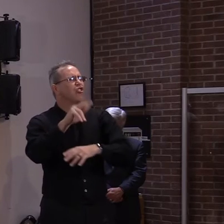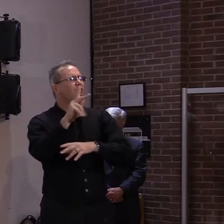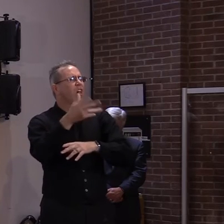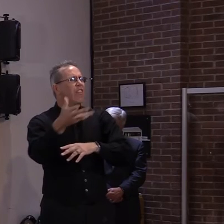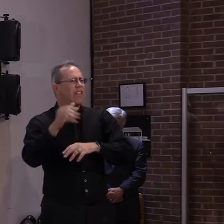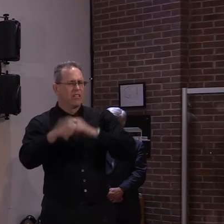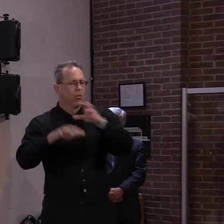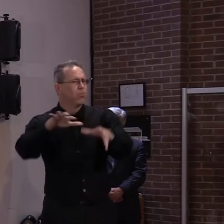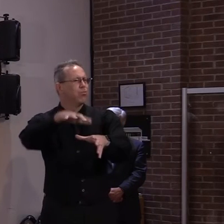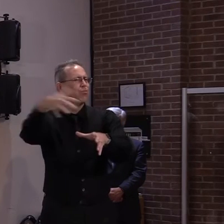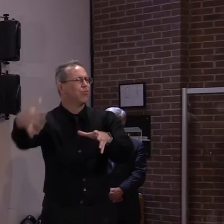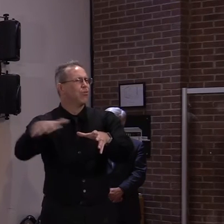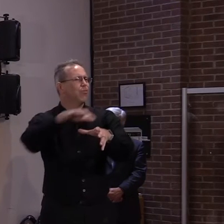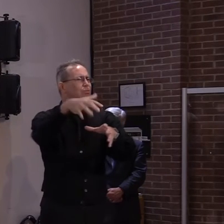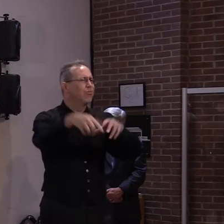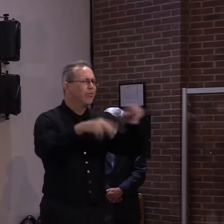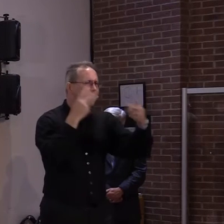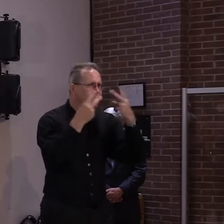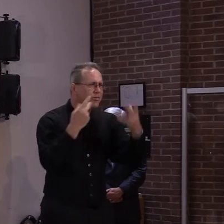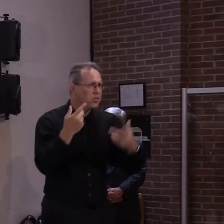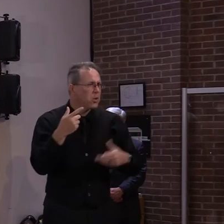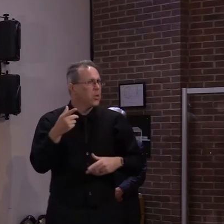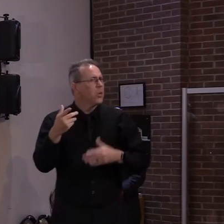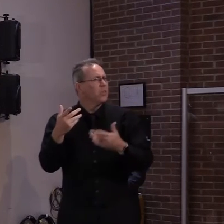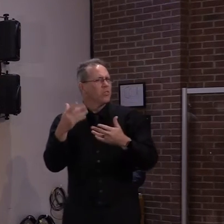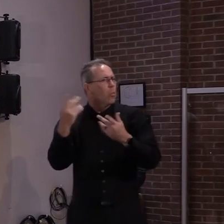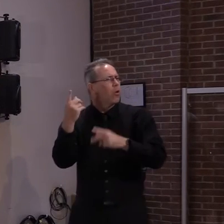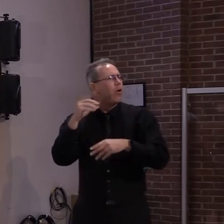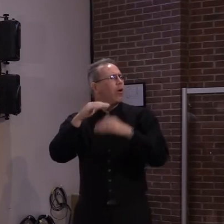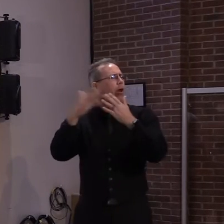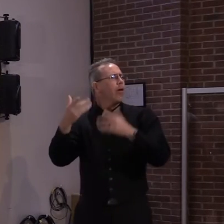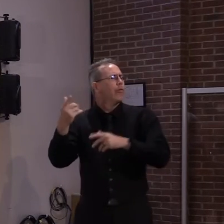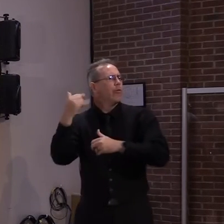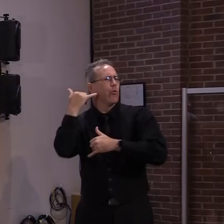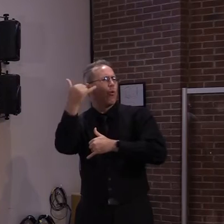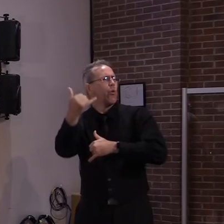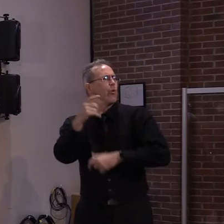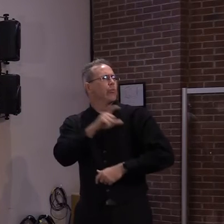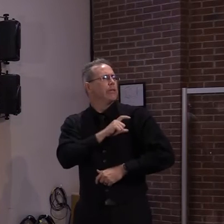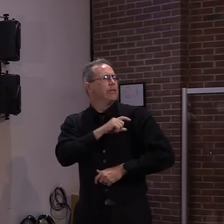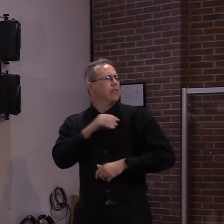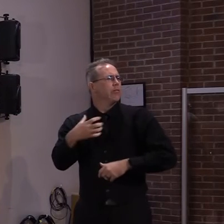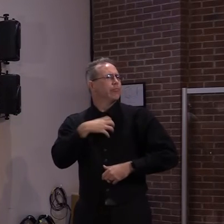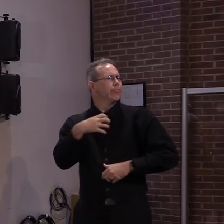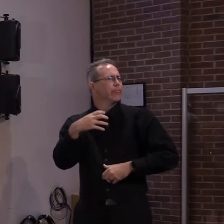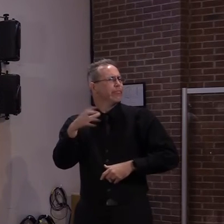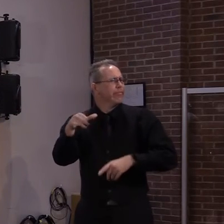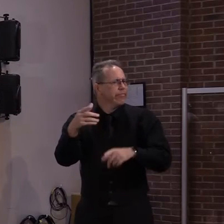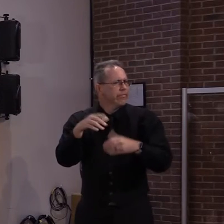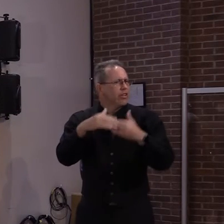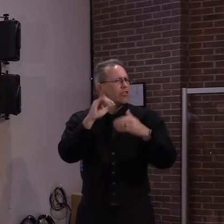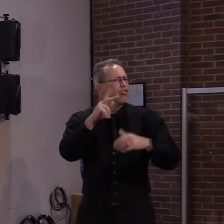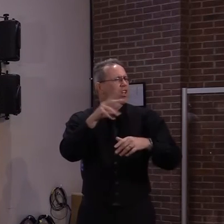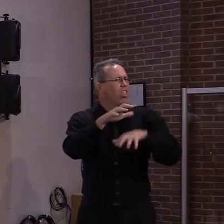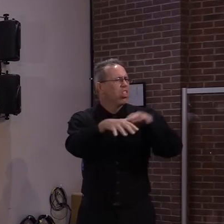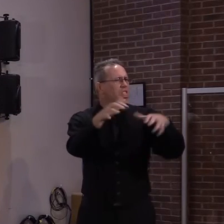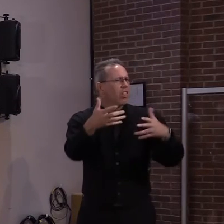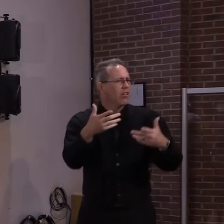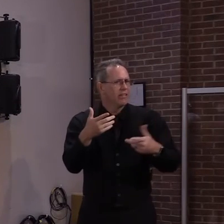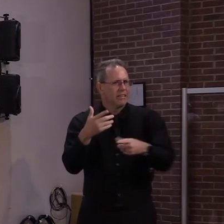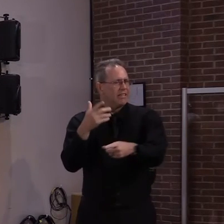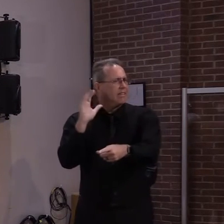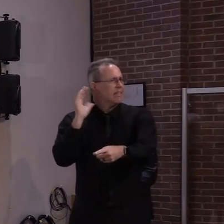not passing the calls along to the state police. At least that's what these people are alleging, that they say that the state police don't